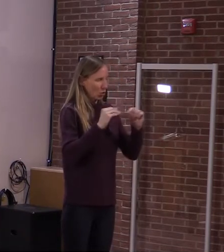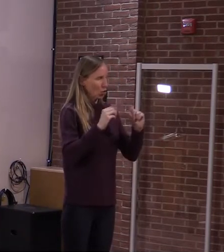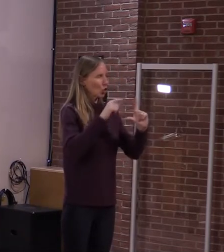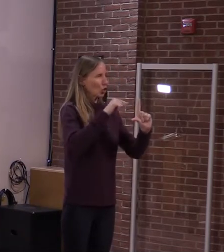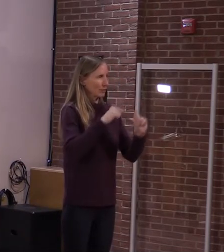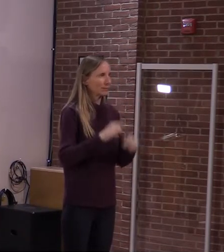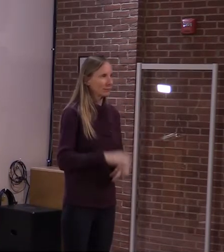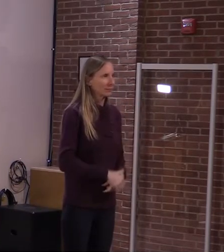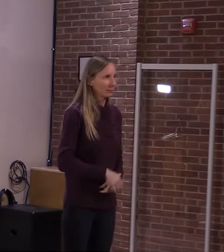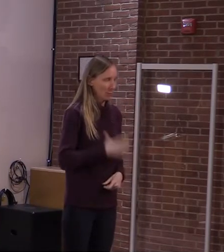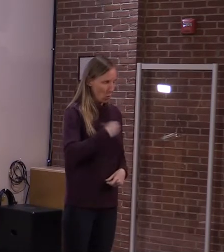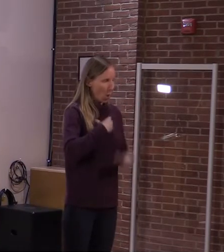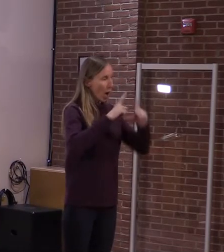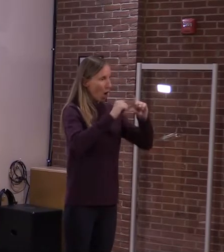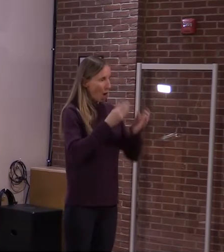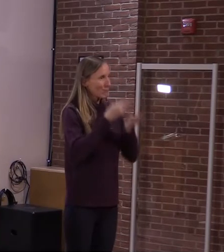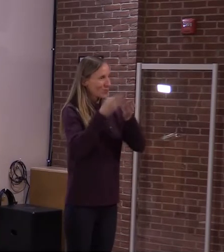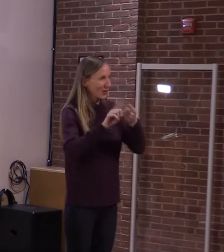thank you.